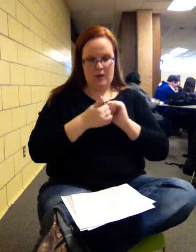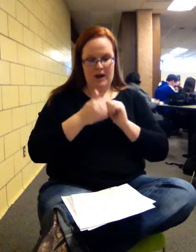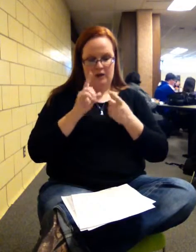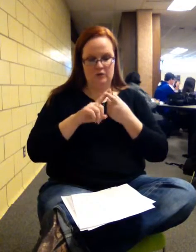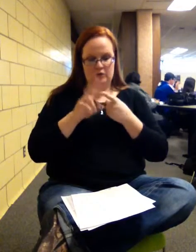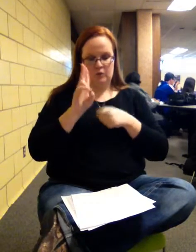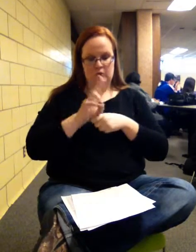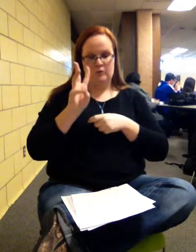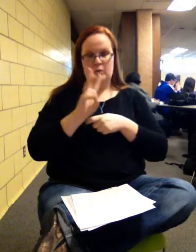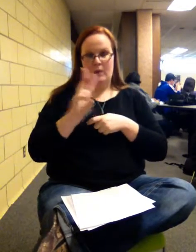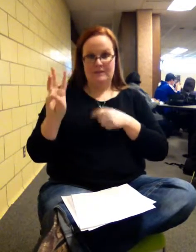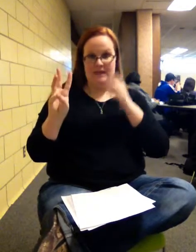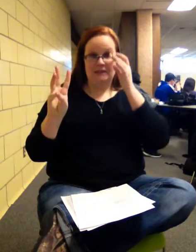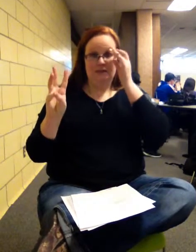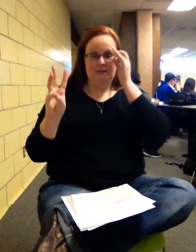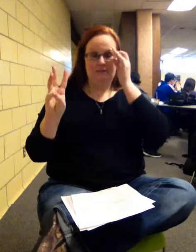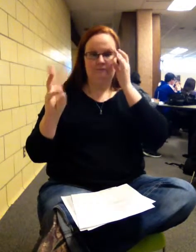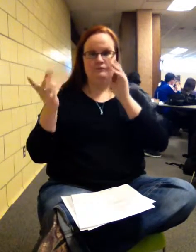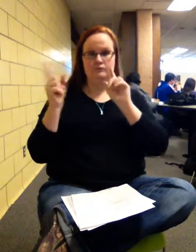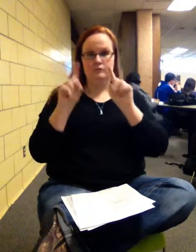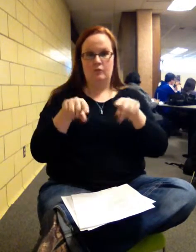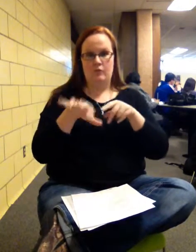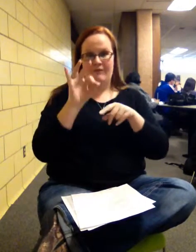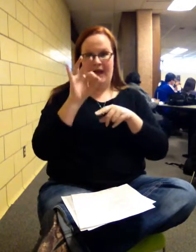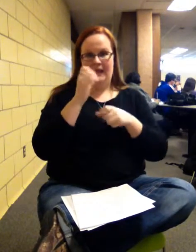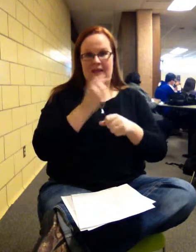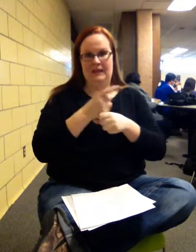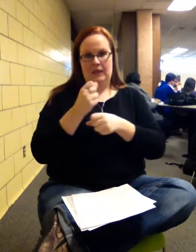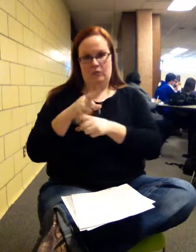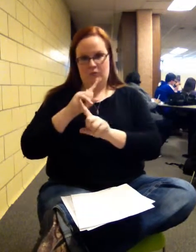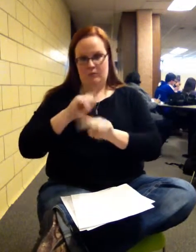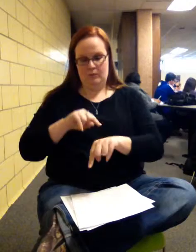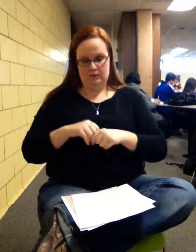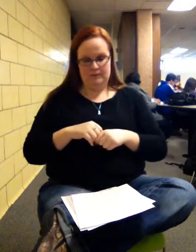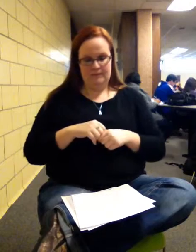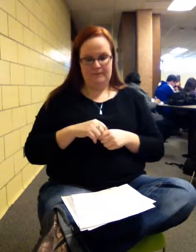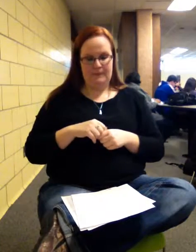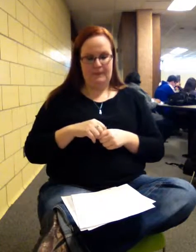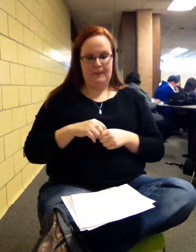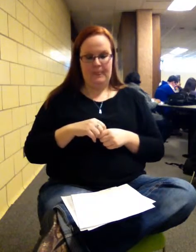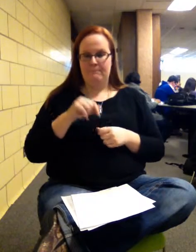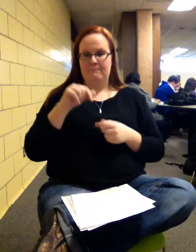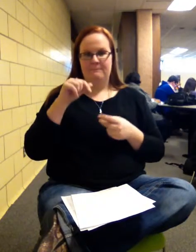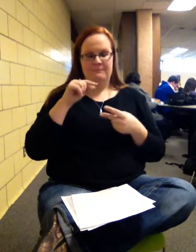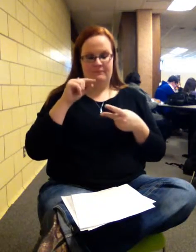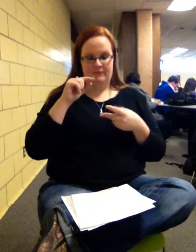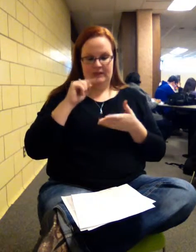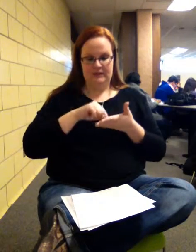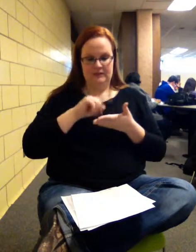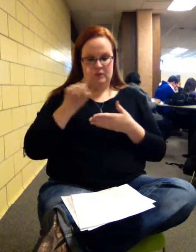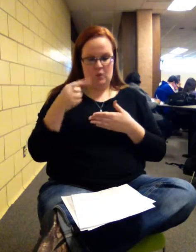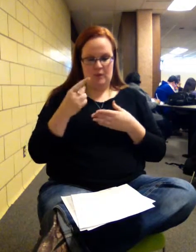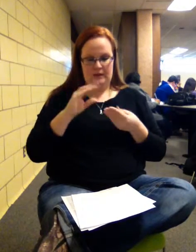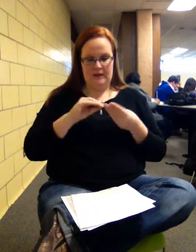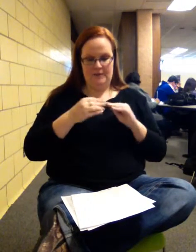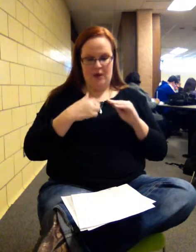the website to go get the annual reports. These are the only numbers that I will accept. Don't try to go to Yahoo